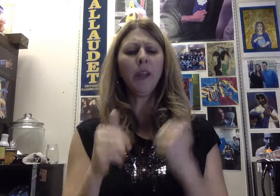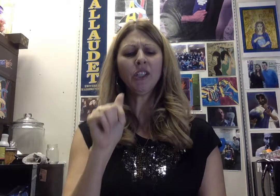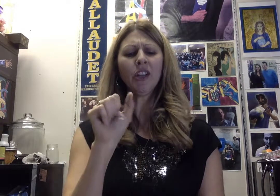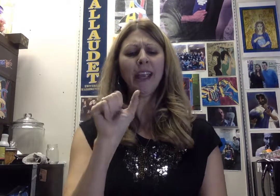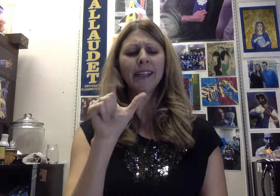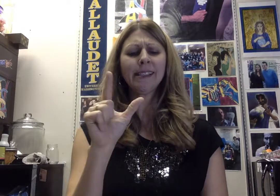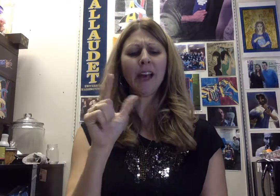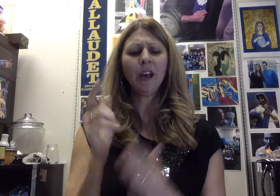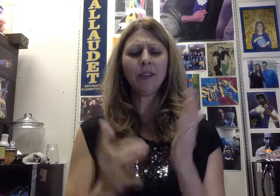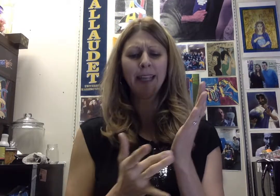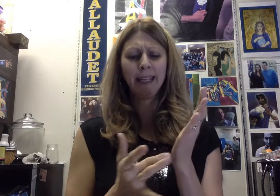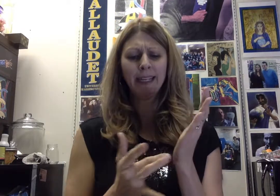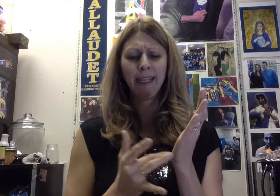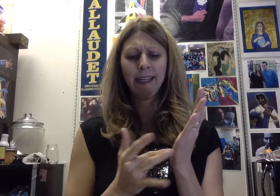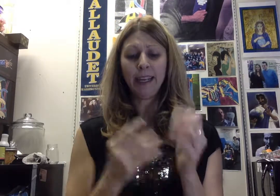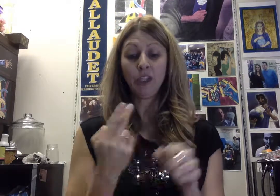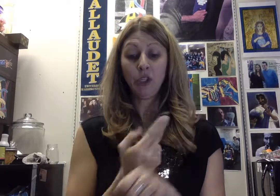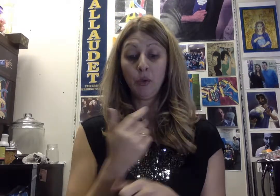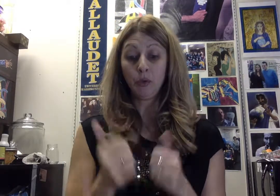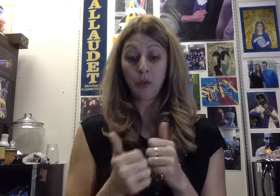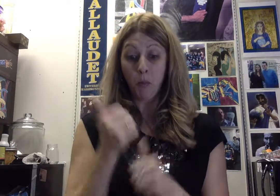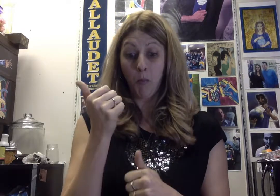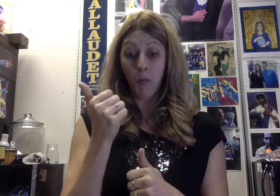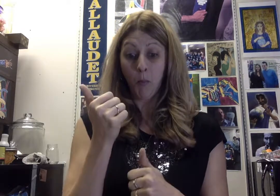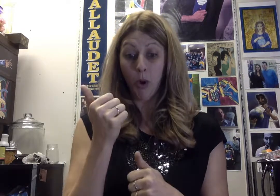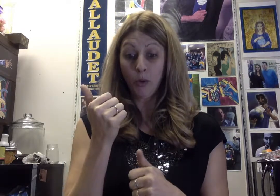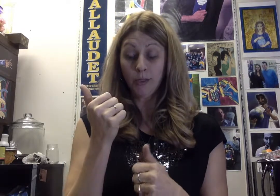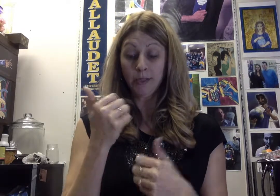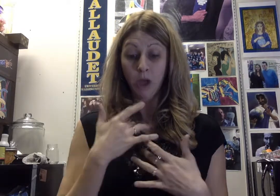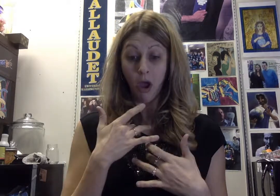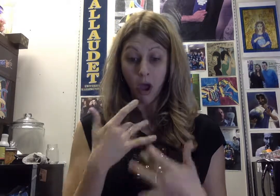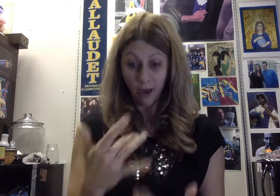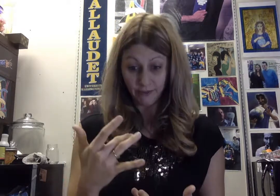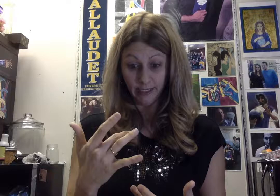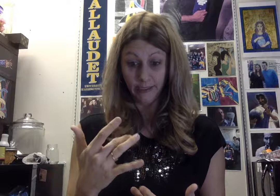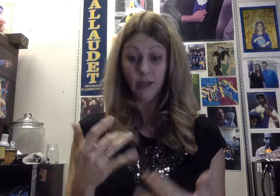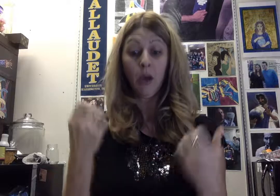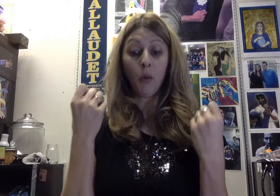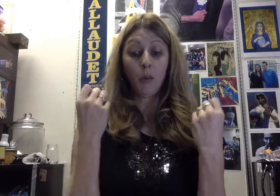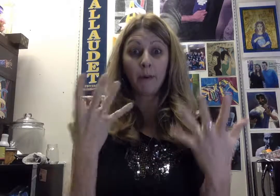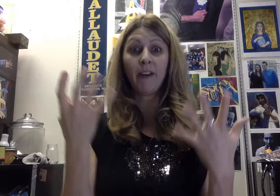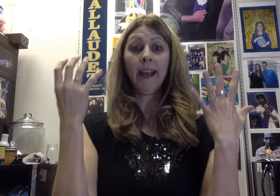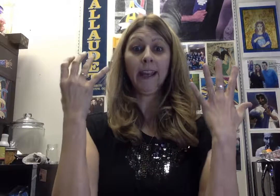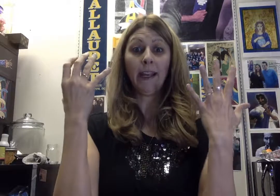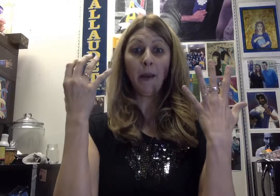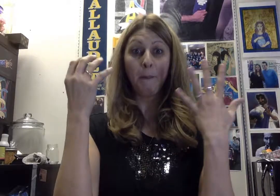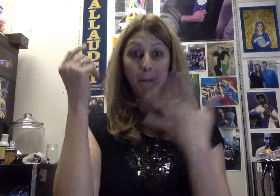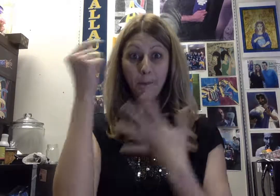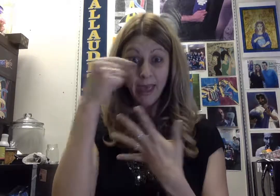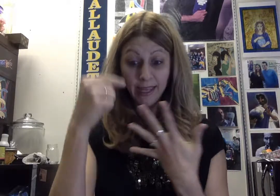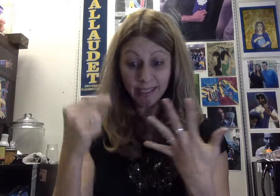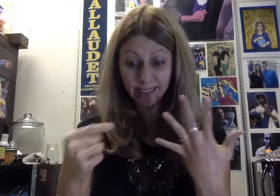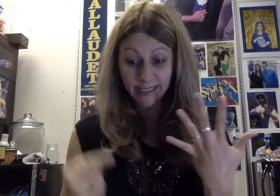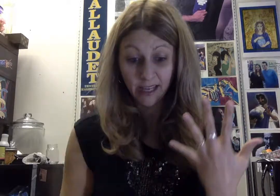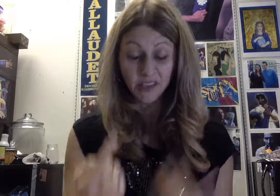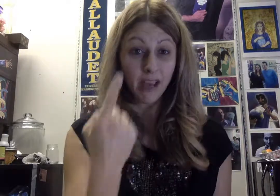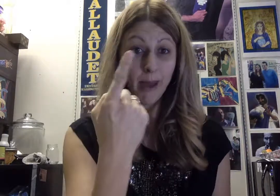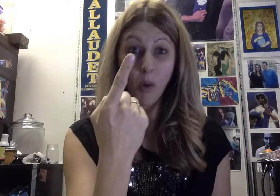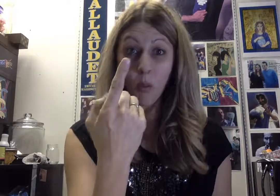Which ASL technique is used most often when providing many details about